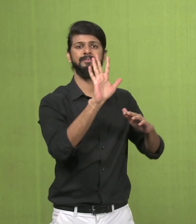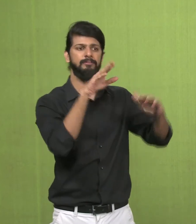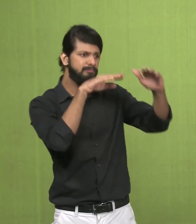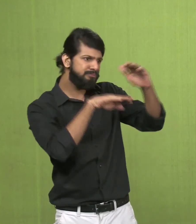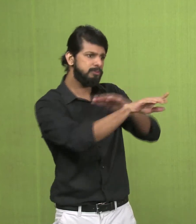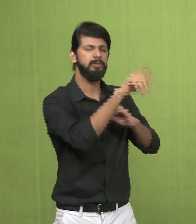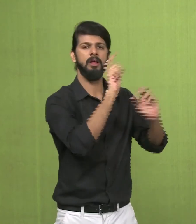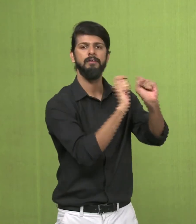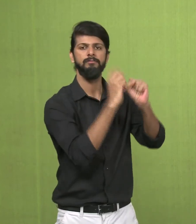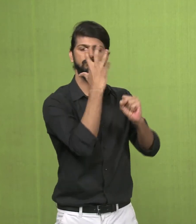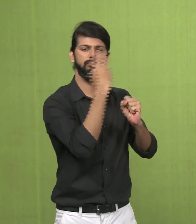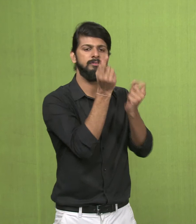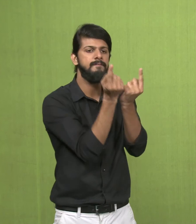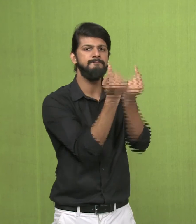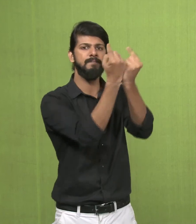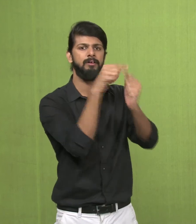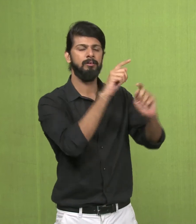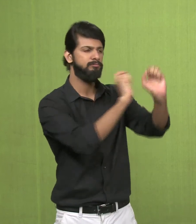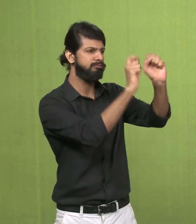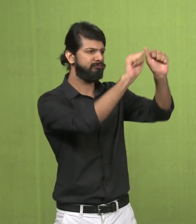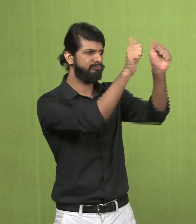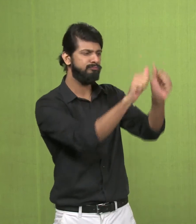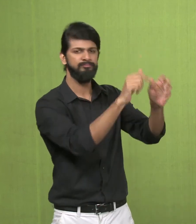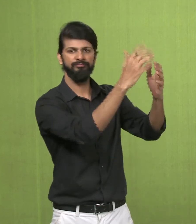Pradesh, in cave number 5.